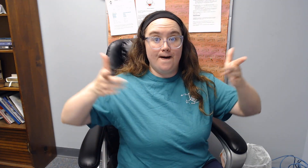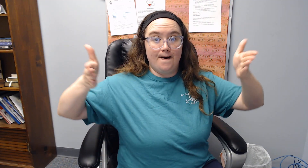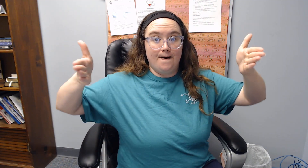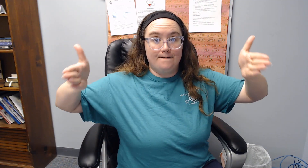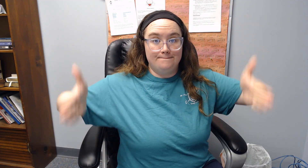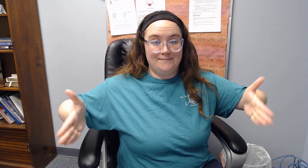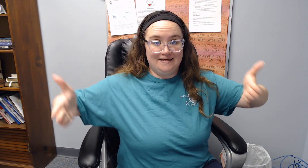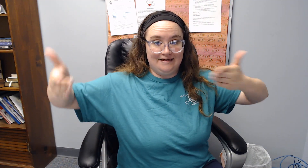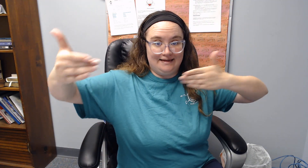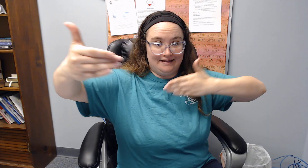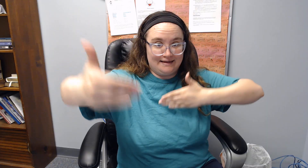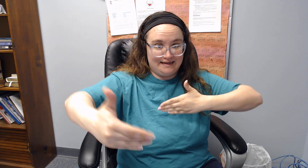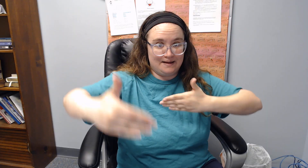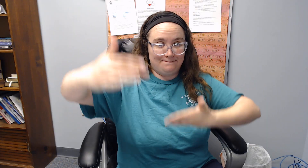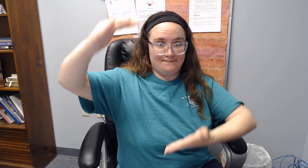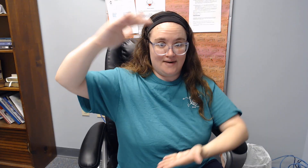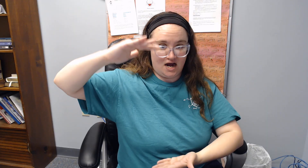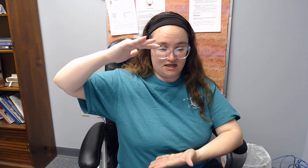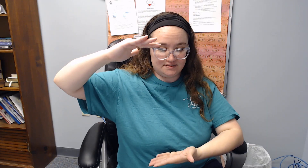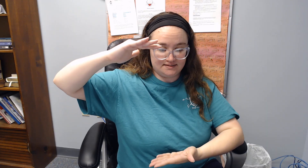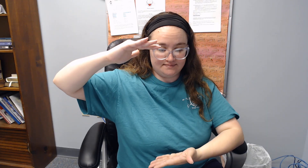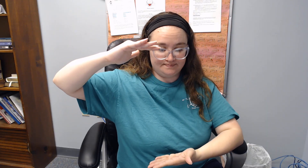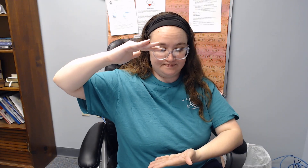A big box.